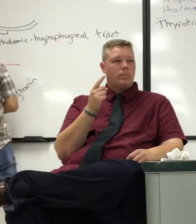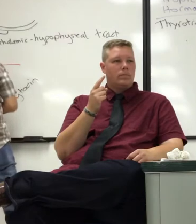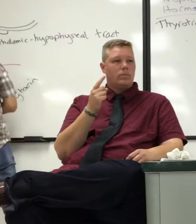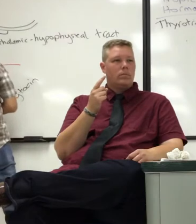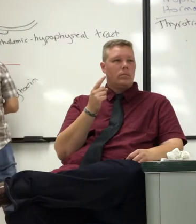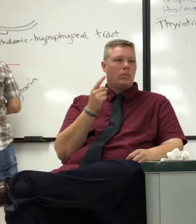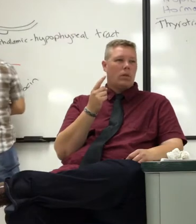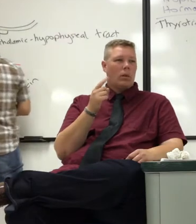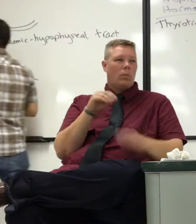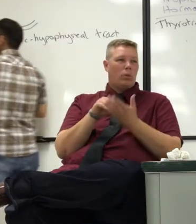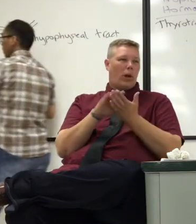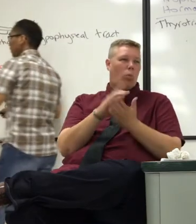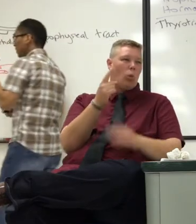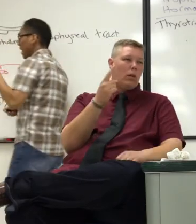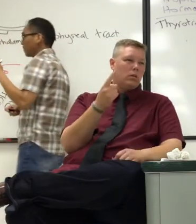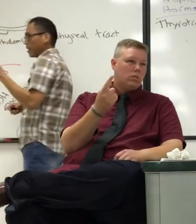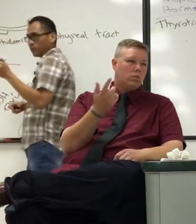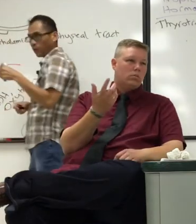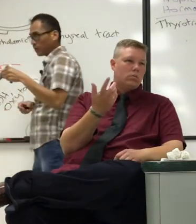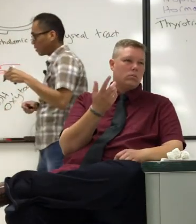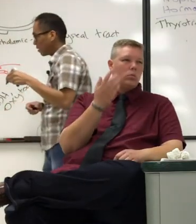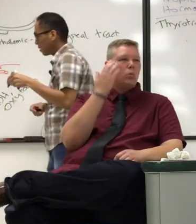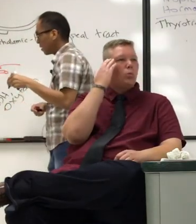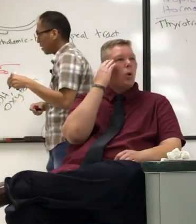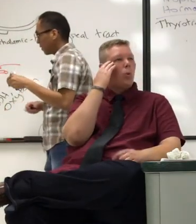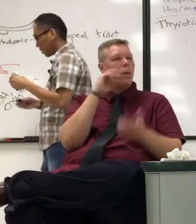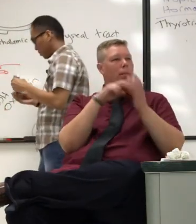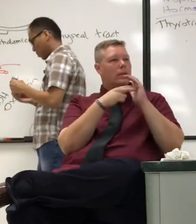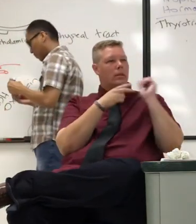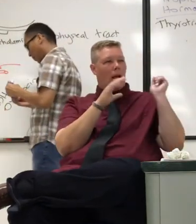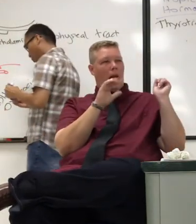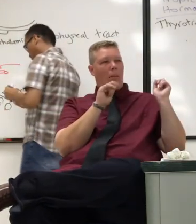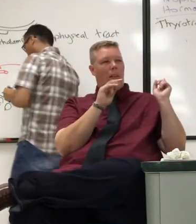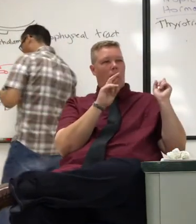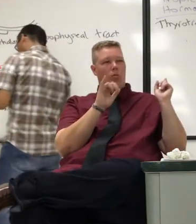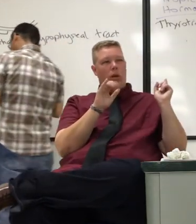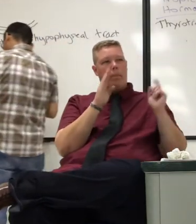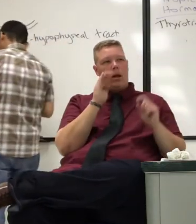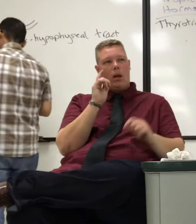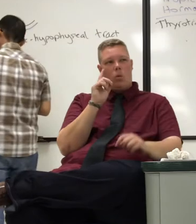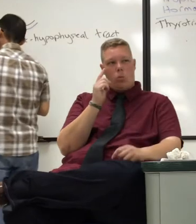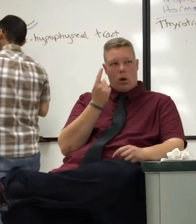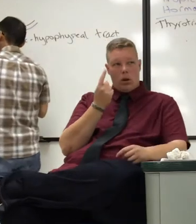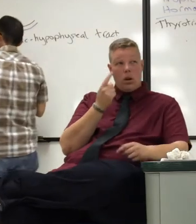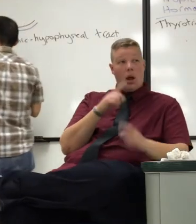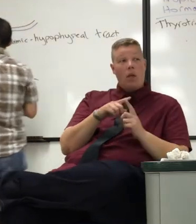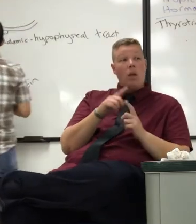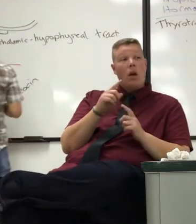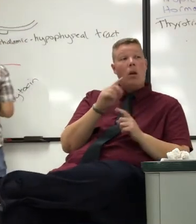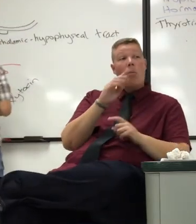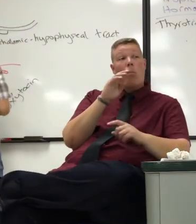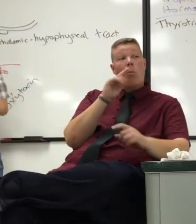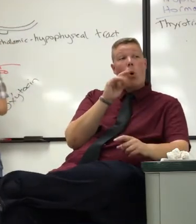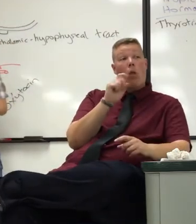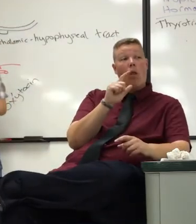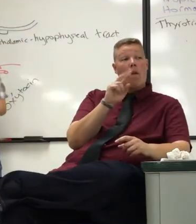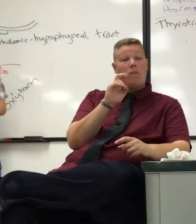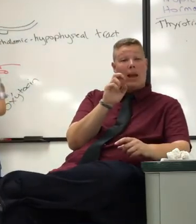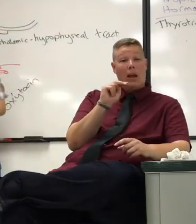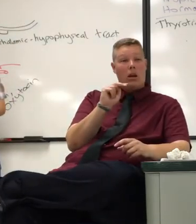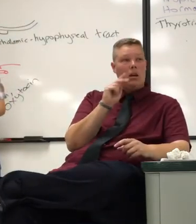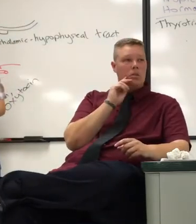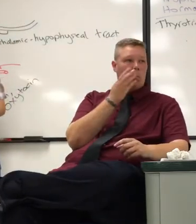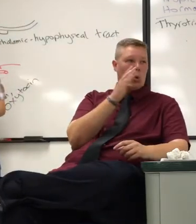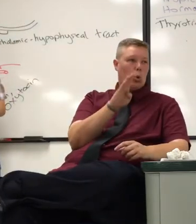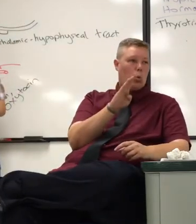I'll just put a 1 for cap bed 1. Then I'm going to draw my portal vein blue because gas exchange has